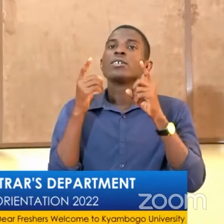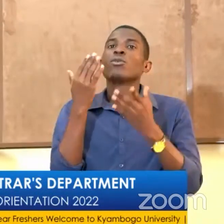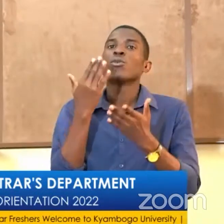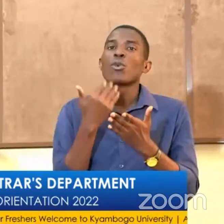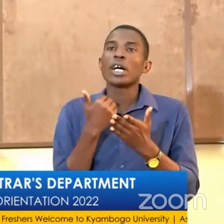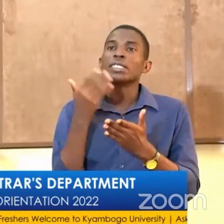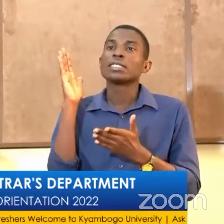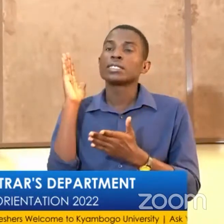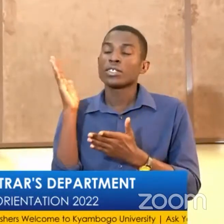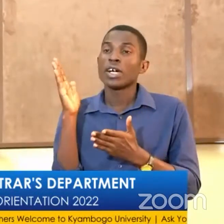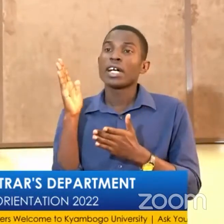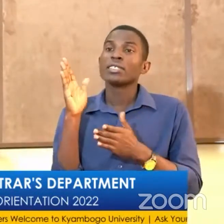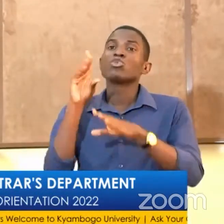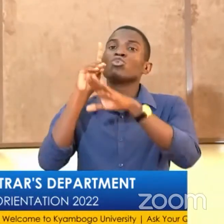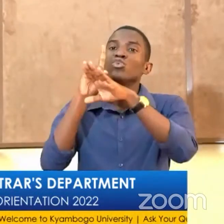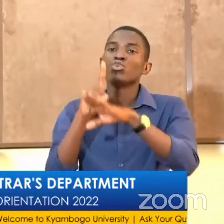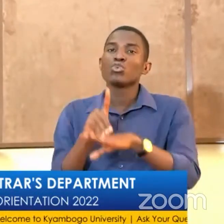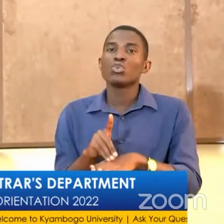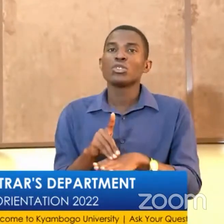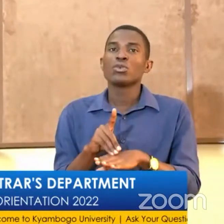to consider 2.